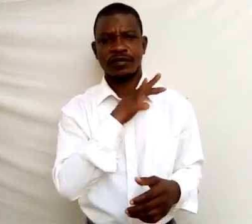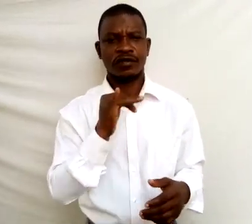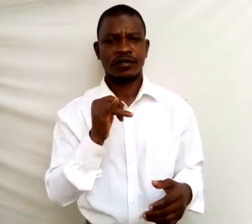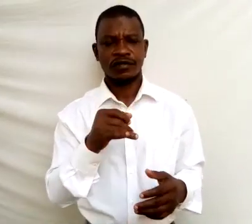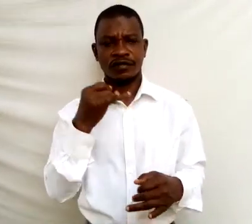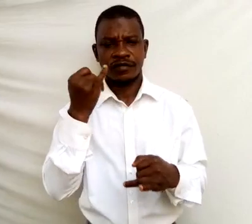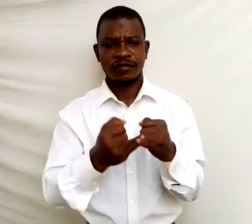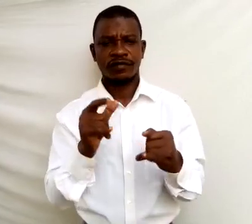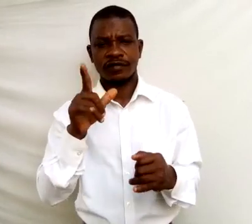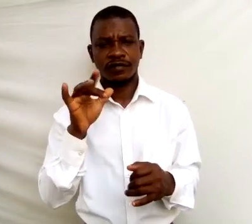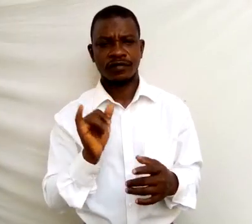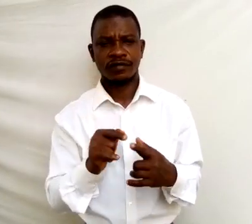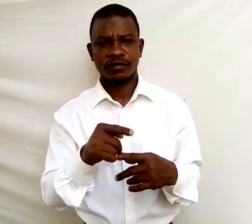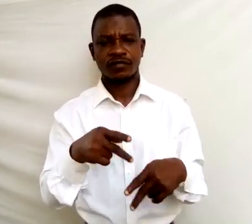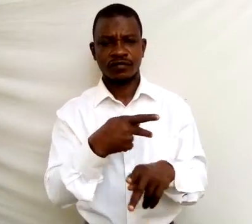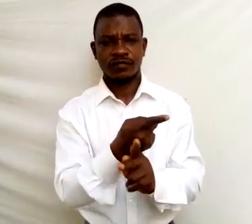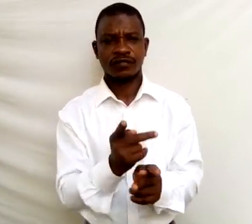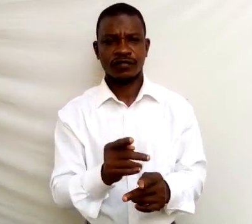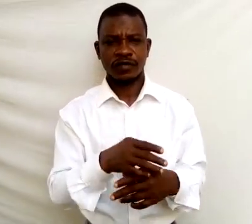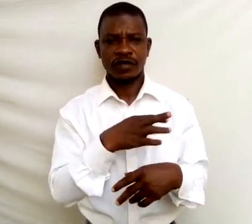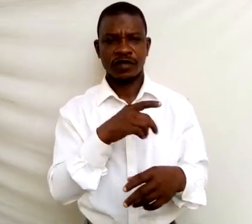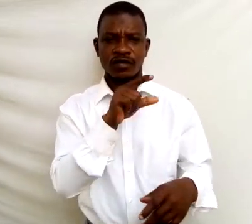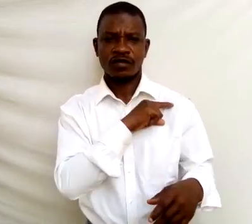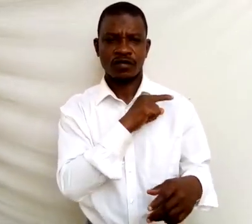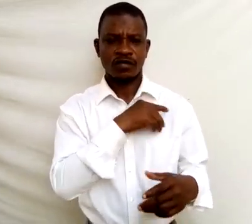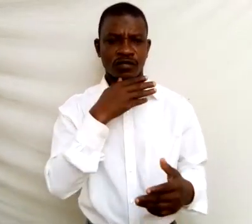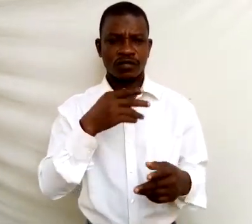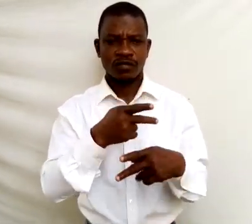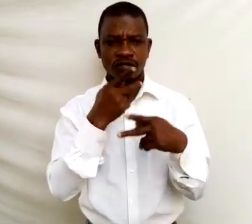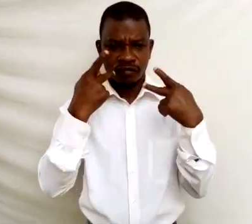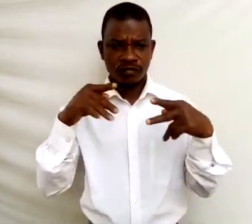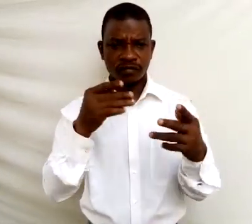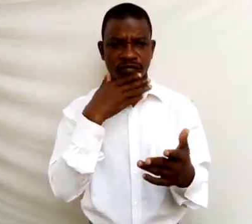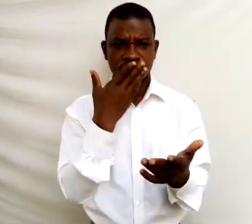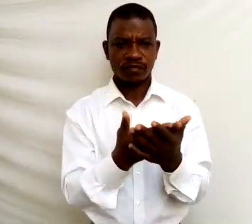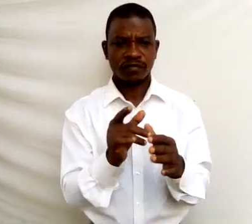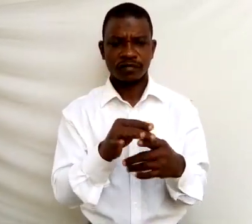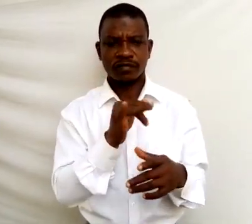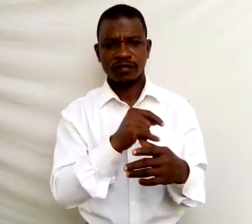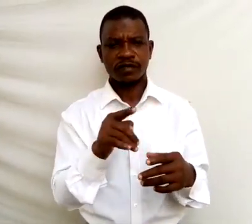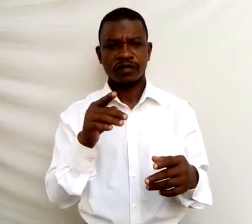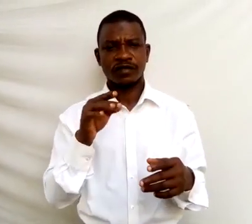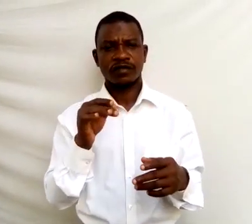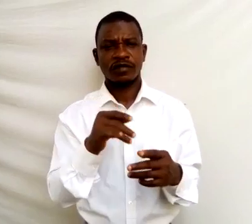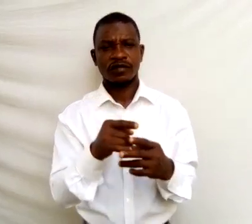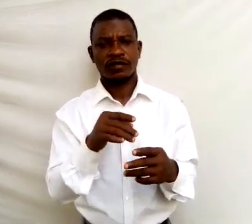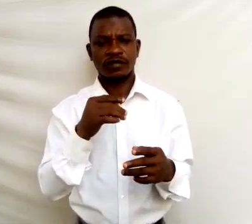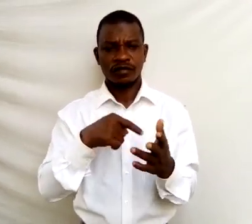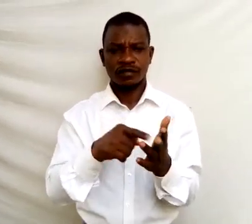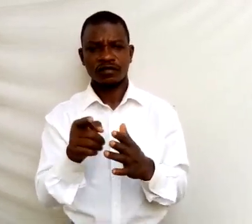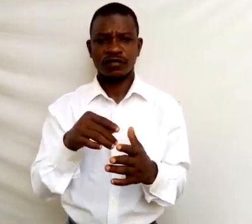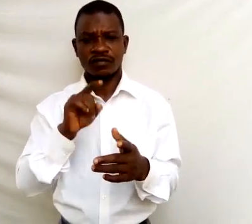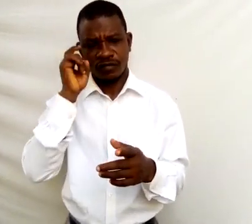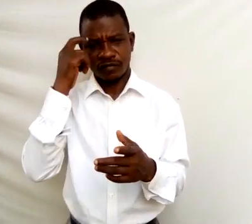finally, to provide high quality public goods through increased government expenditure. I want